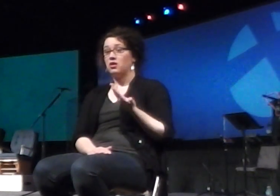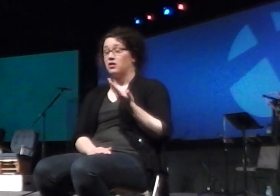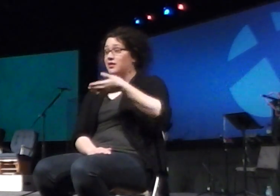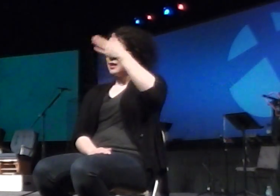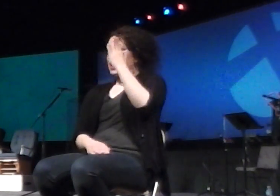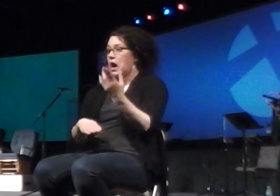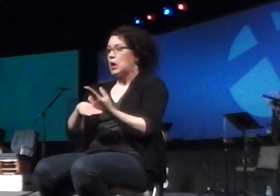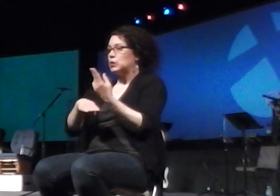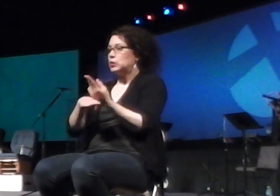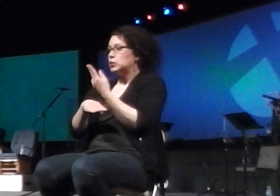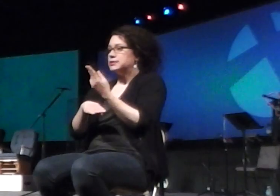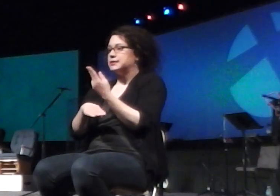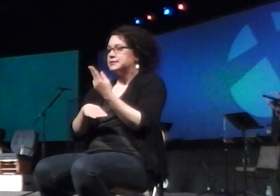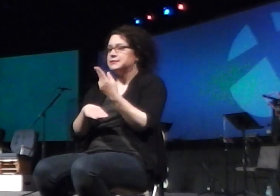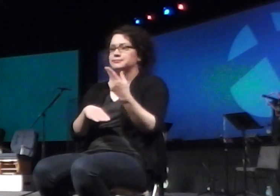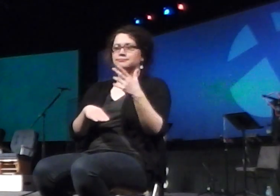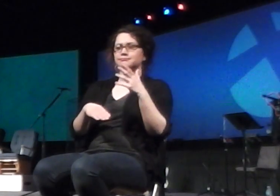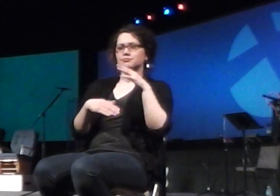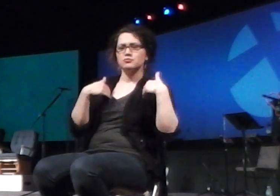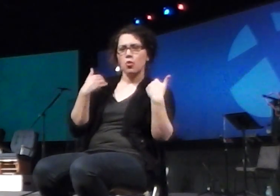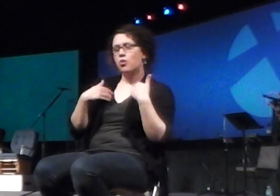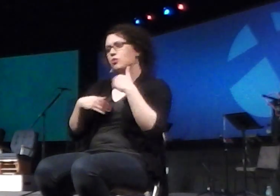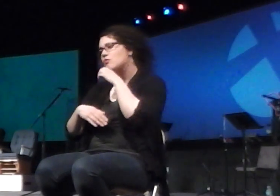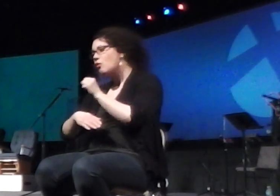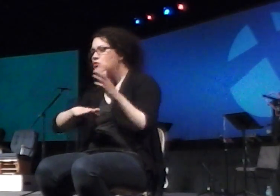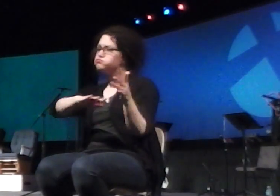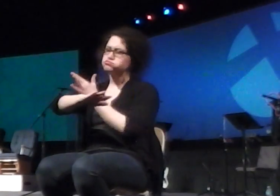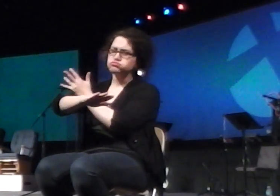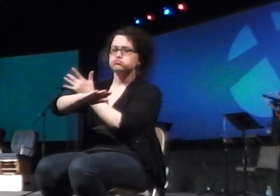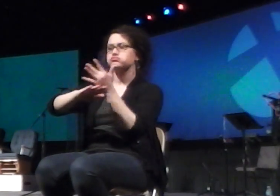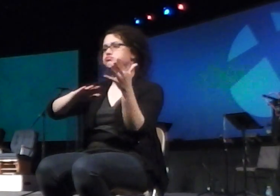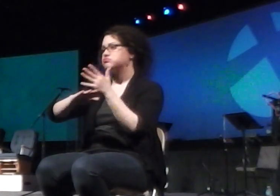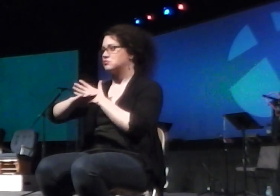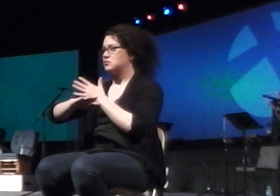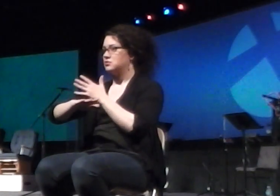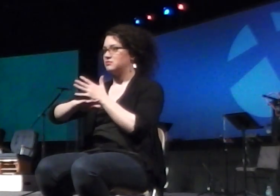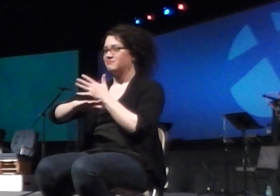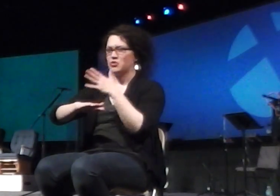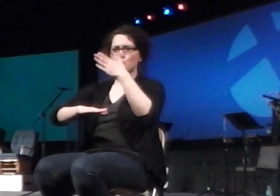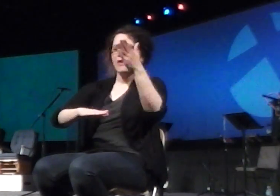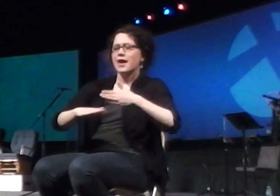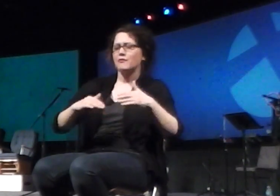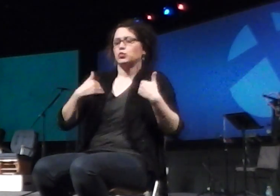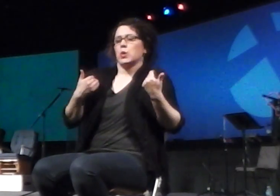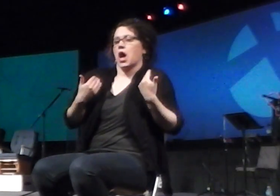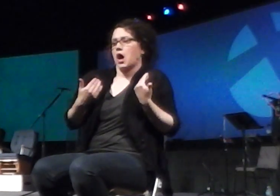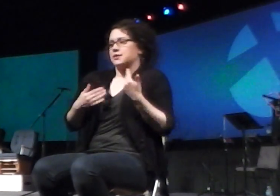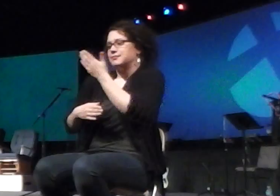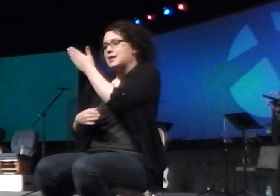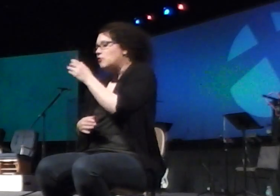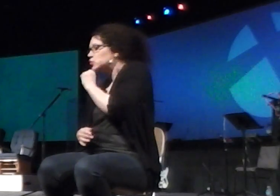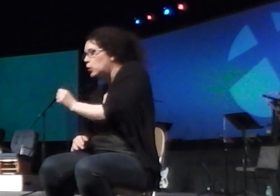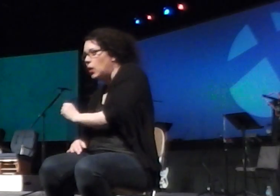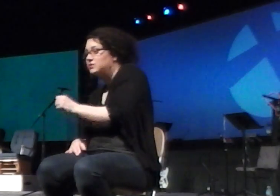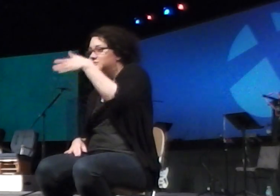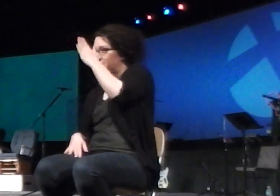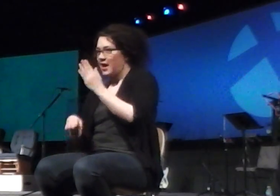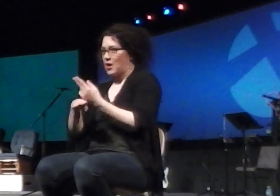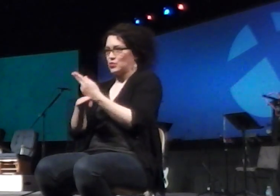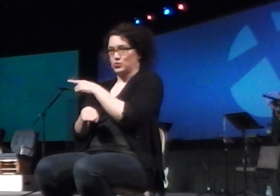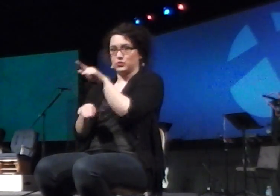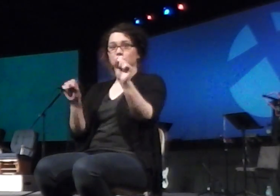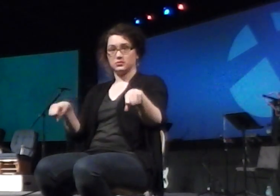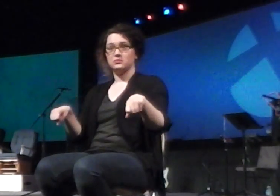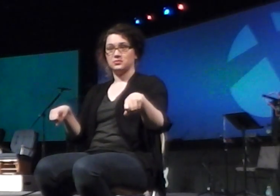generations of people. Well, you're never too old, never too young, for God to use you all throughout the Bible. And so we kind of believe here at